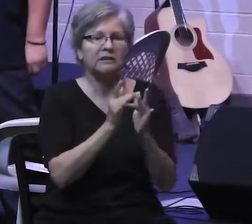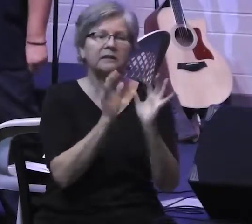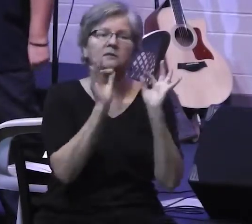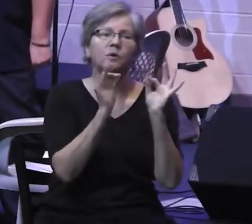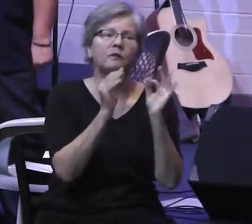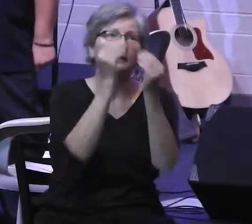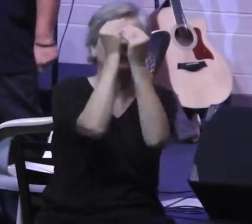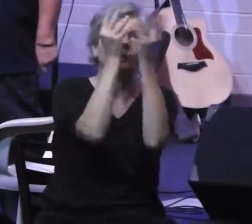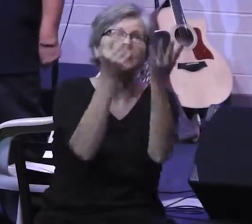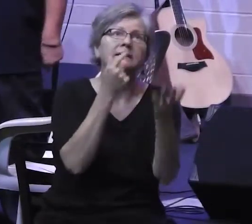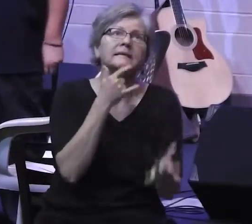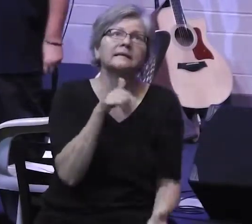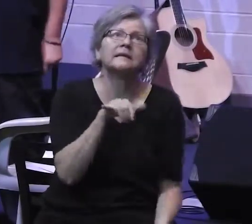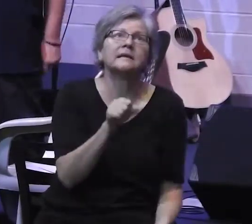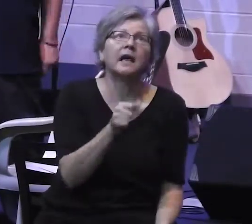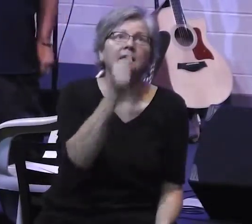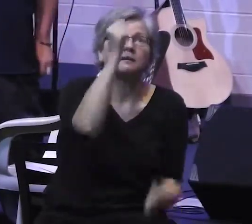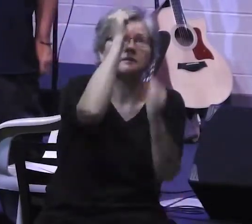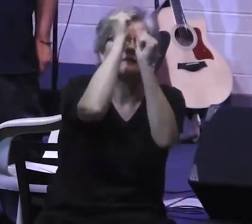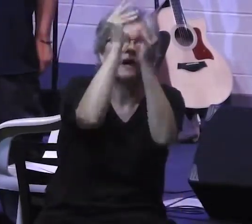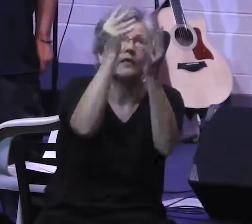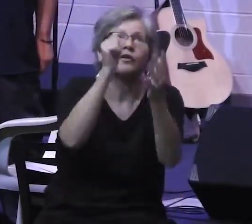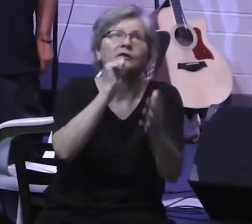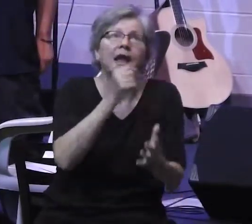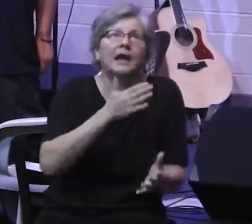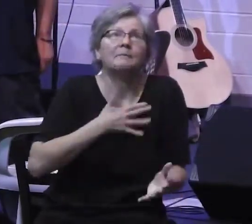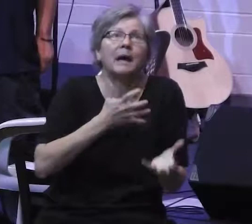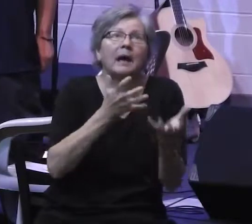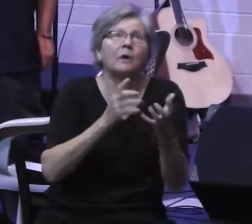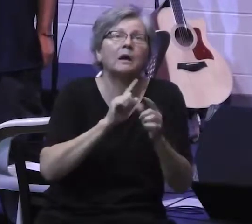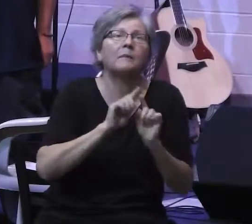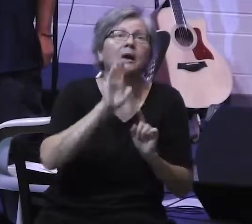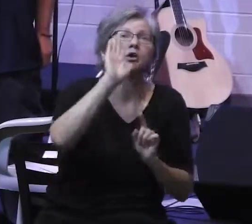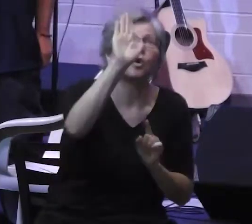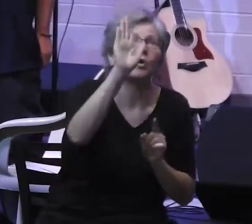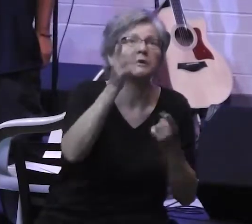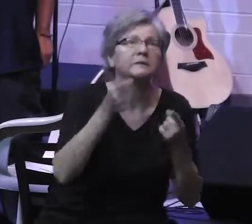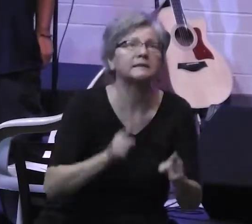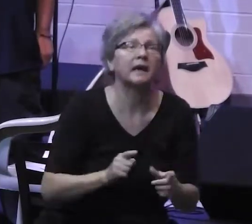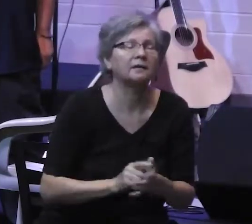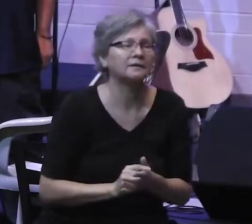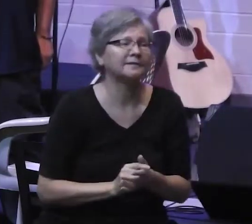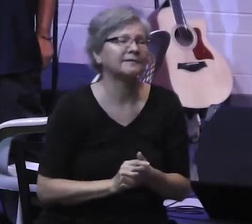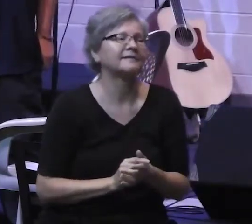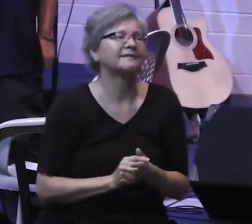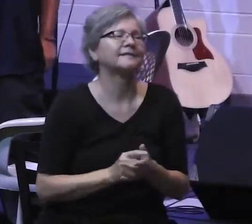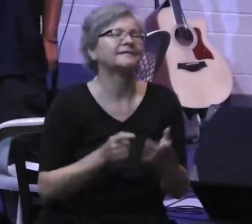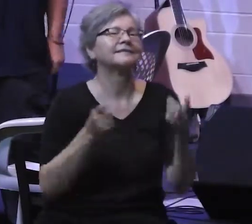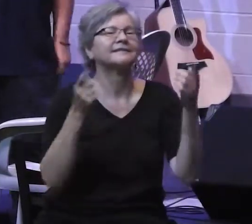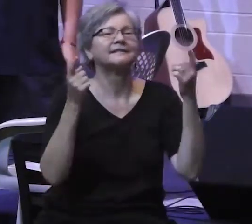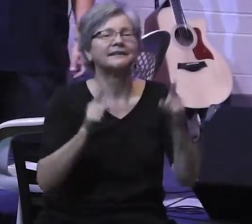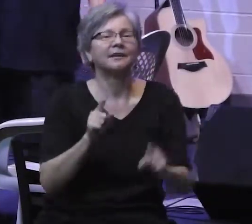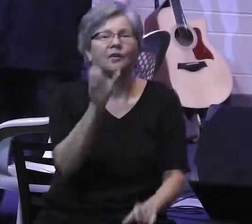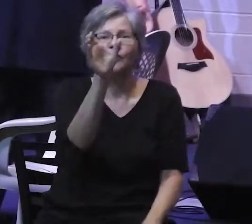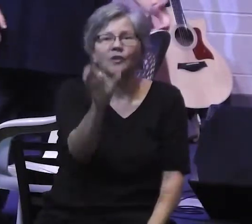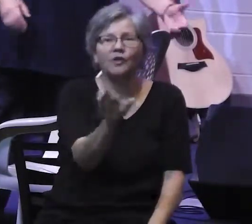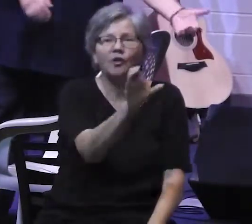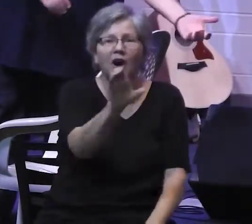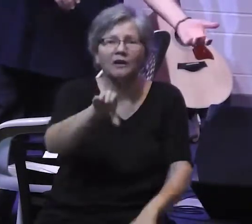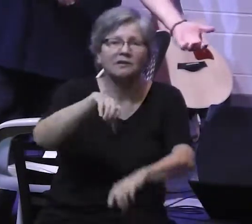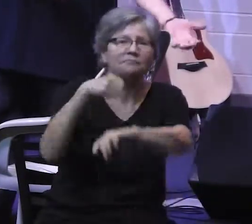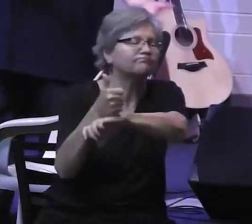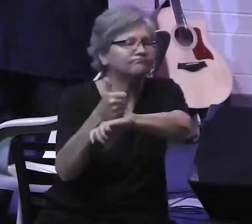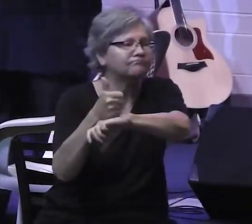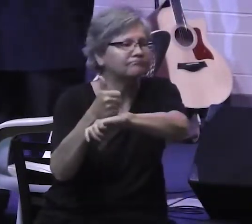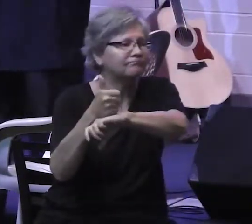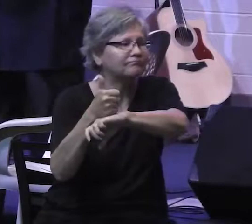my will, but yours be done. And so then we see the cross. There's the cross, and God